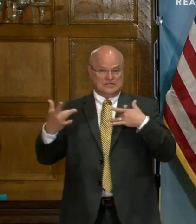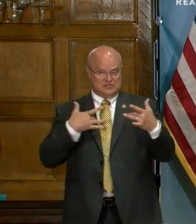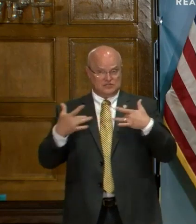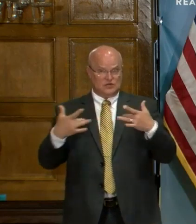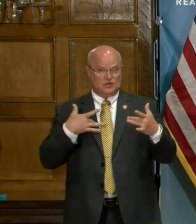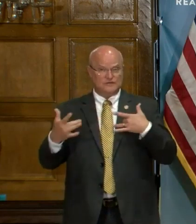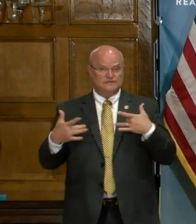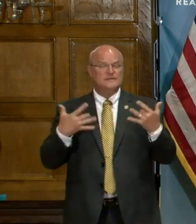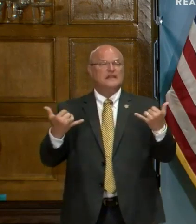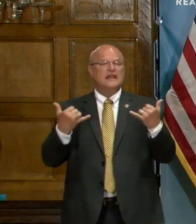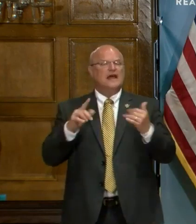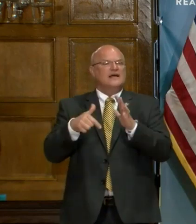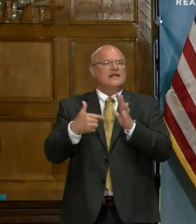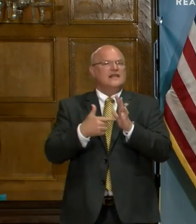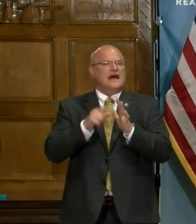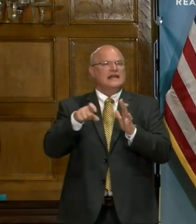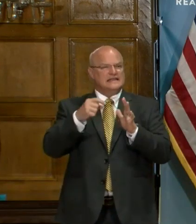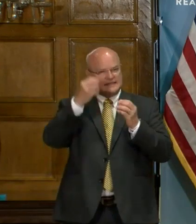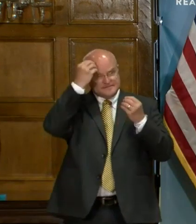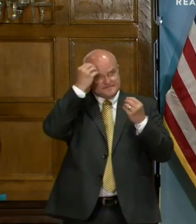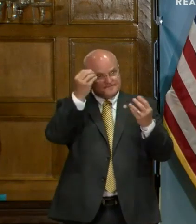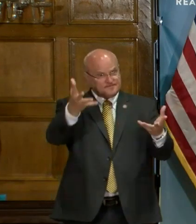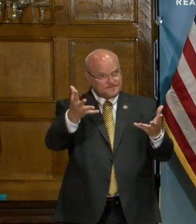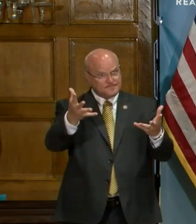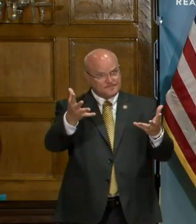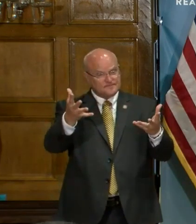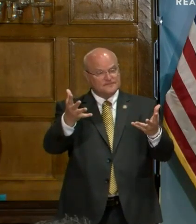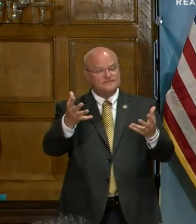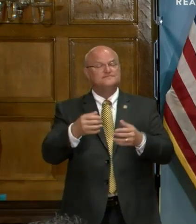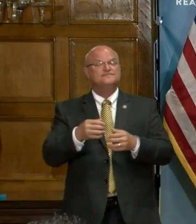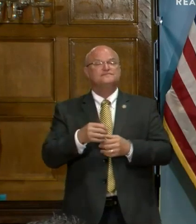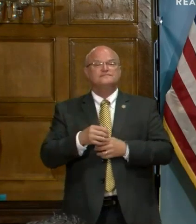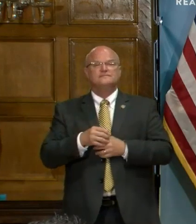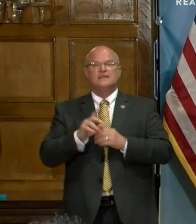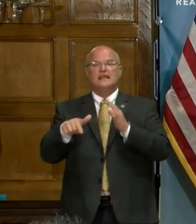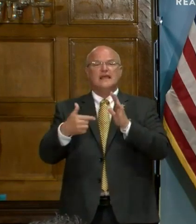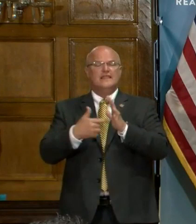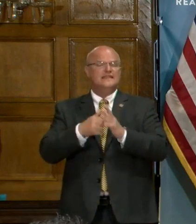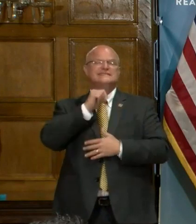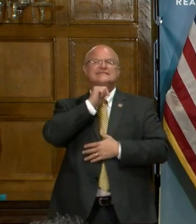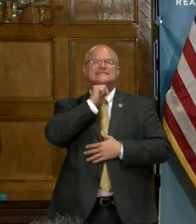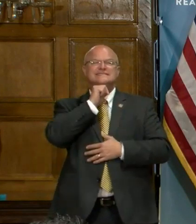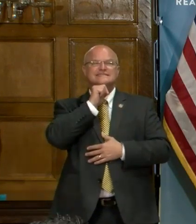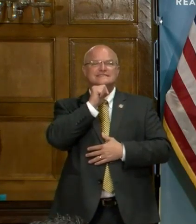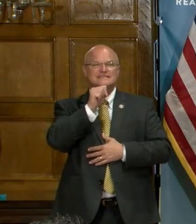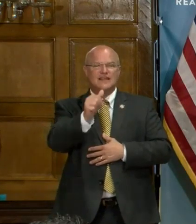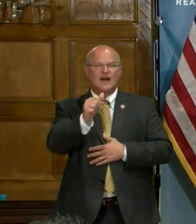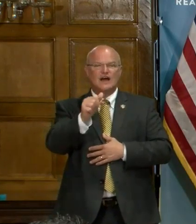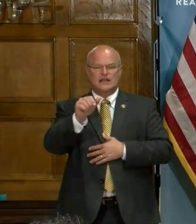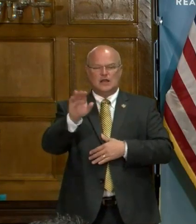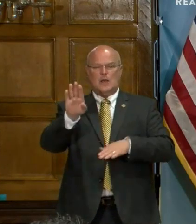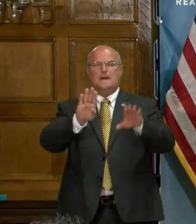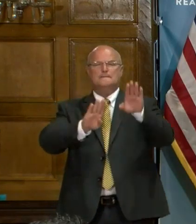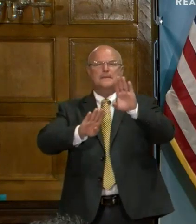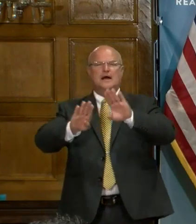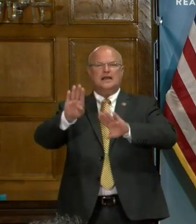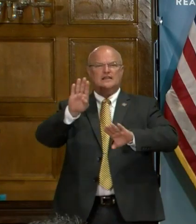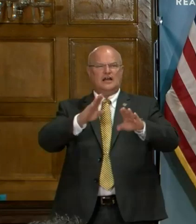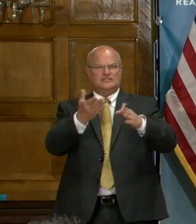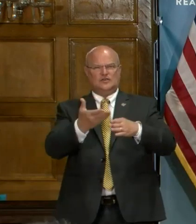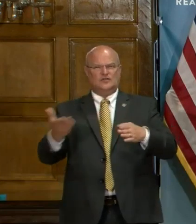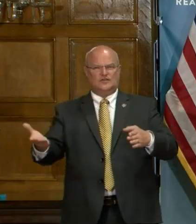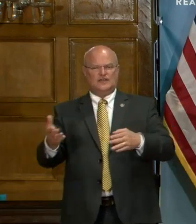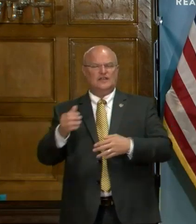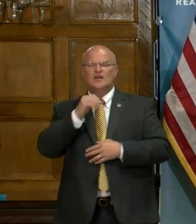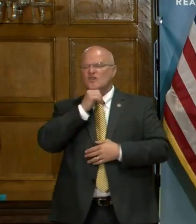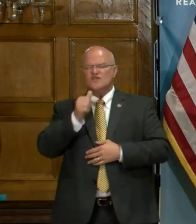concern. Now, this is, I need to point out, as I have before, this is not a biological phenomena. We don't